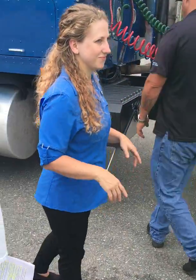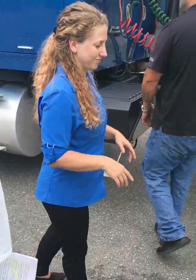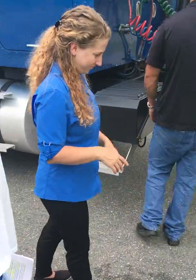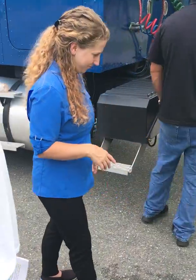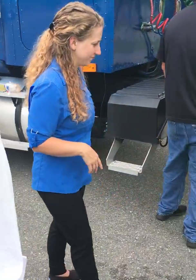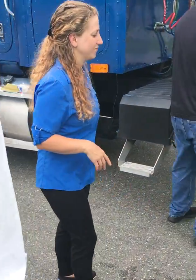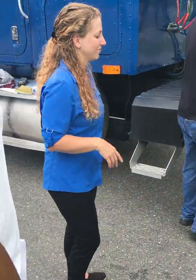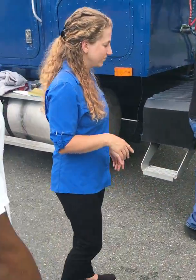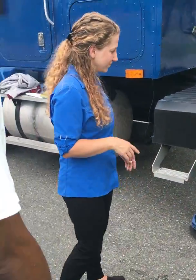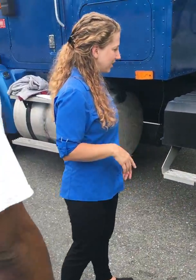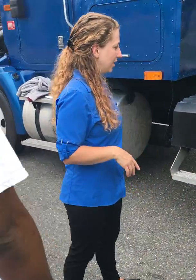Absolutely.